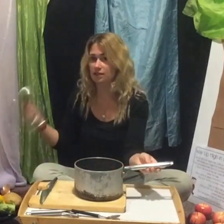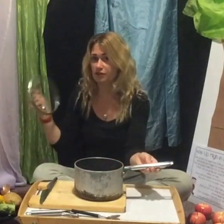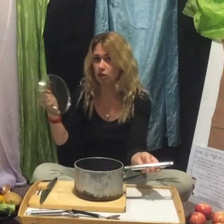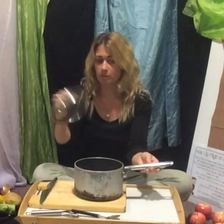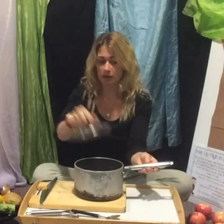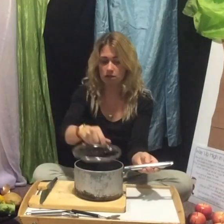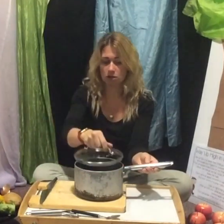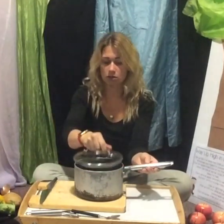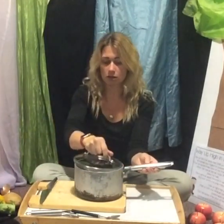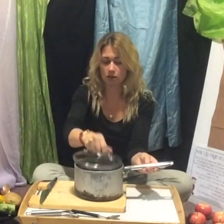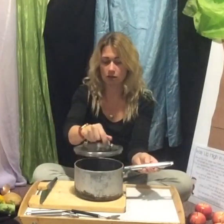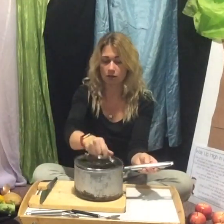for your pan, you could